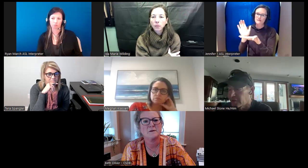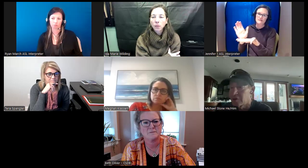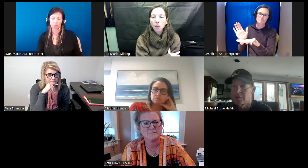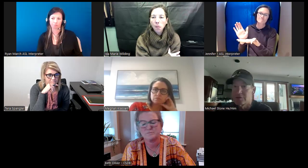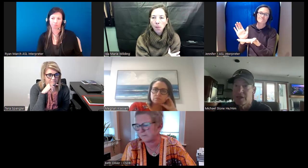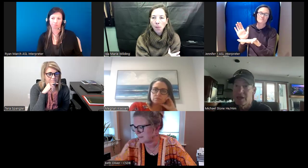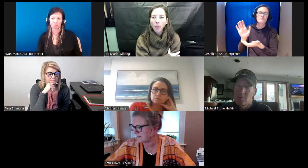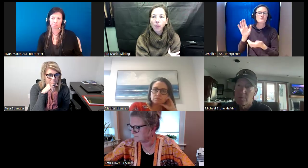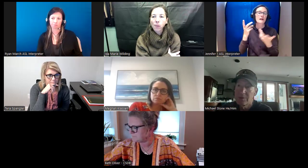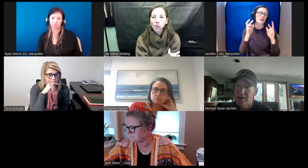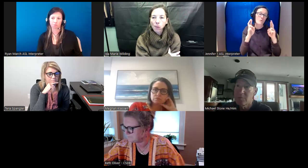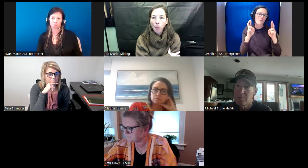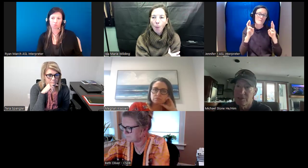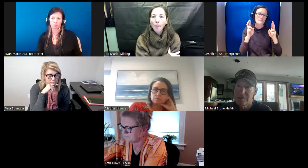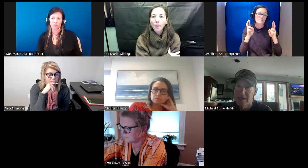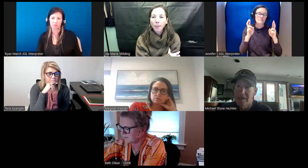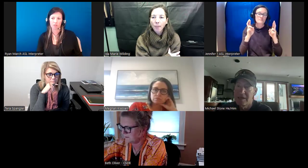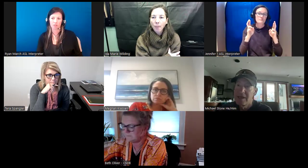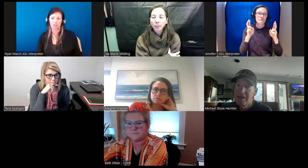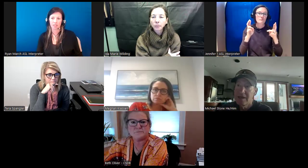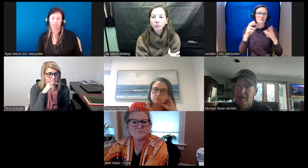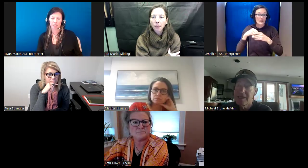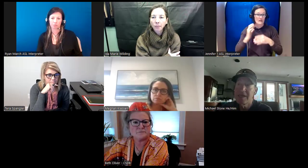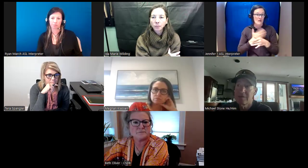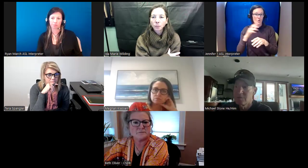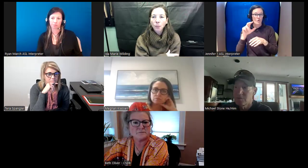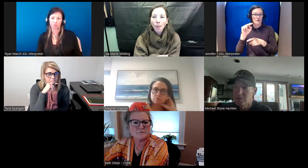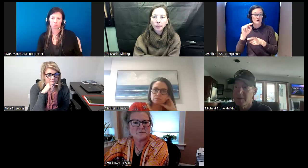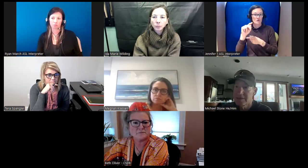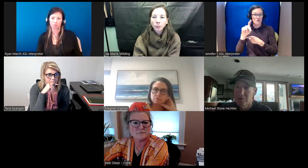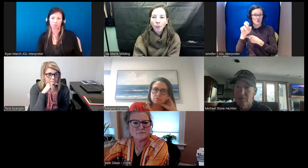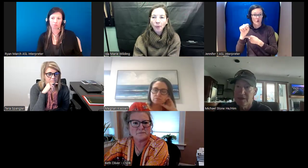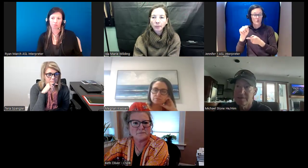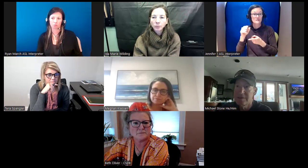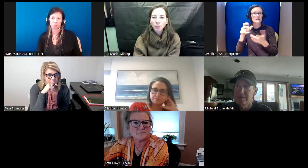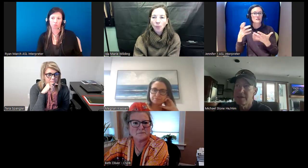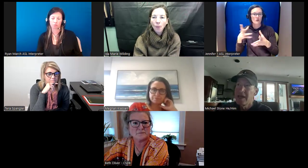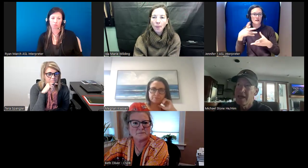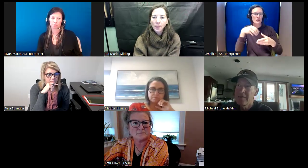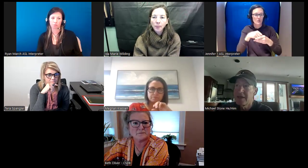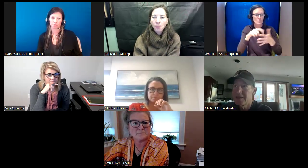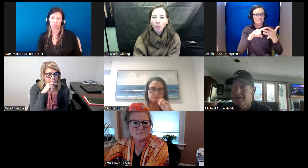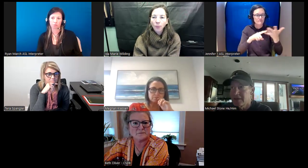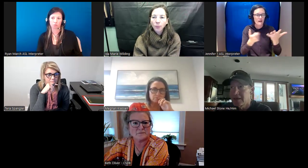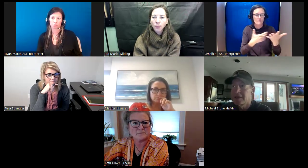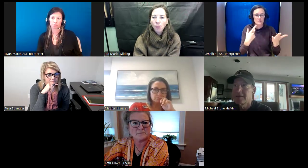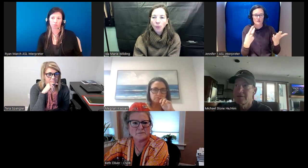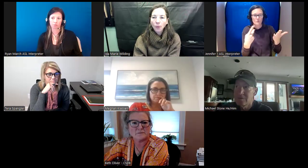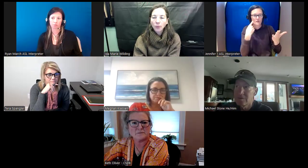in all of our notes, we'll put down what was just stated with respect to those vacancies, and